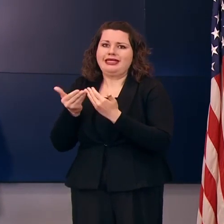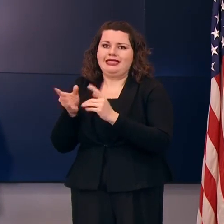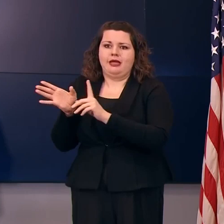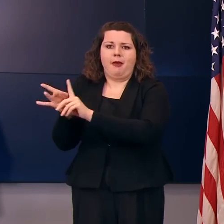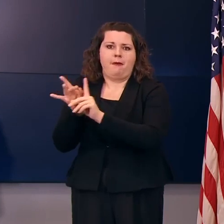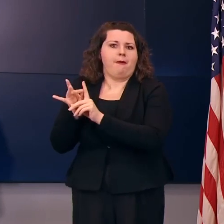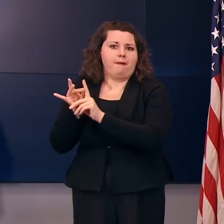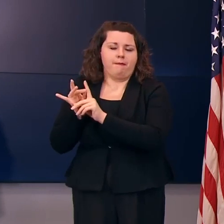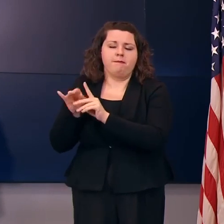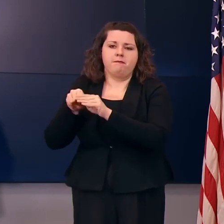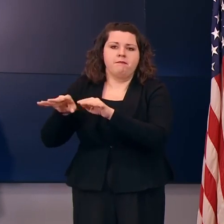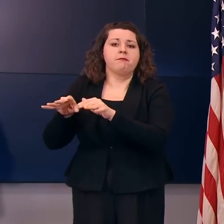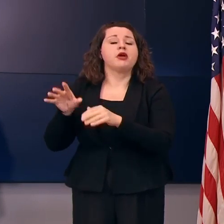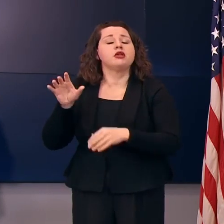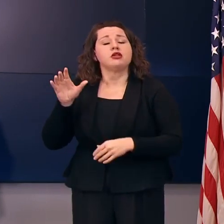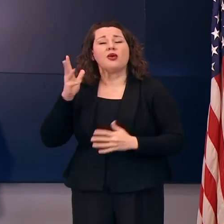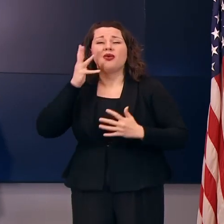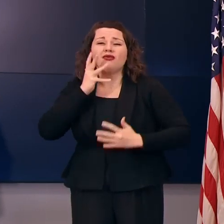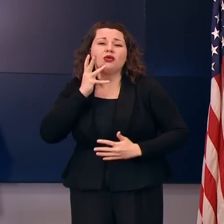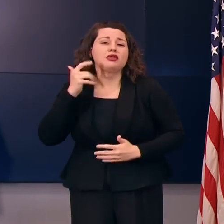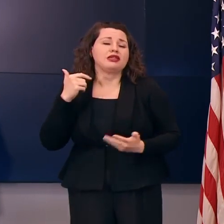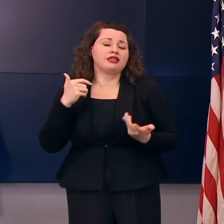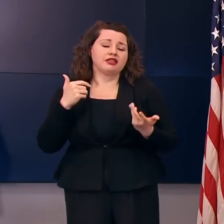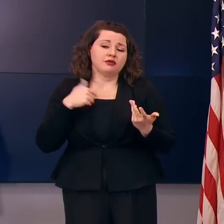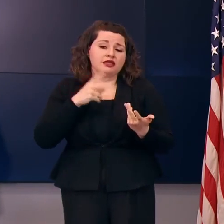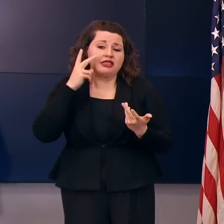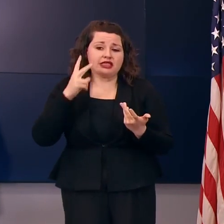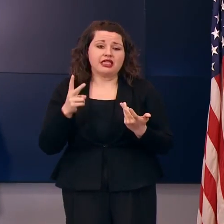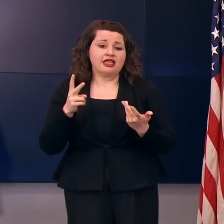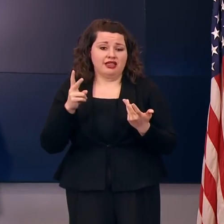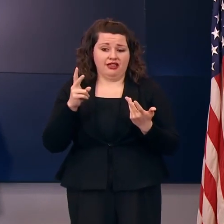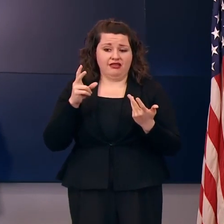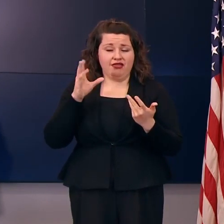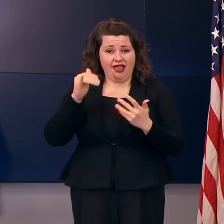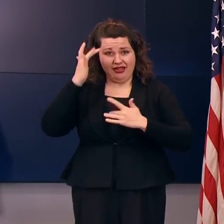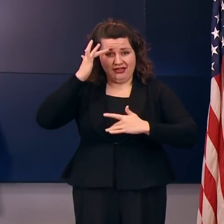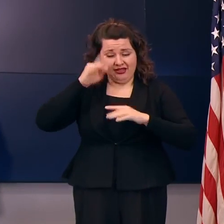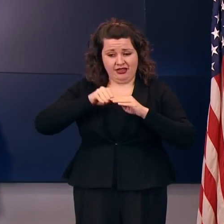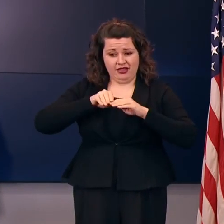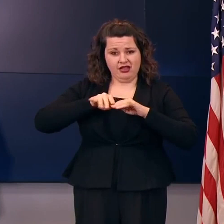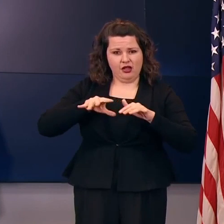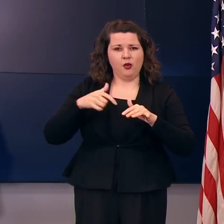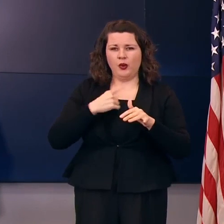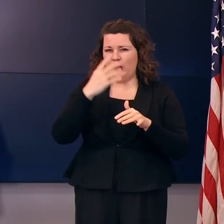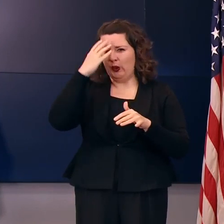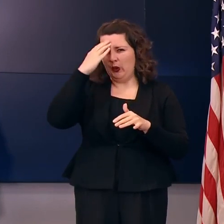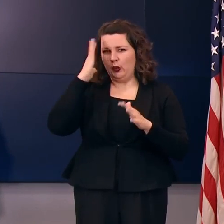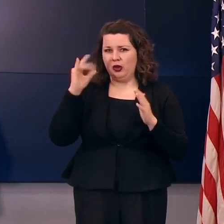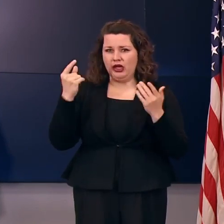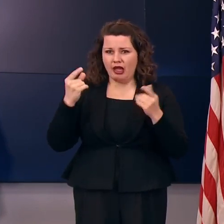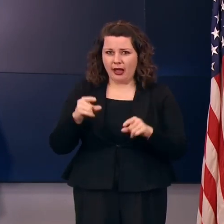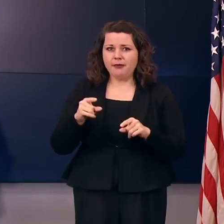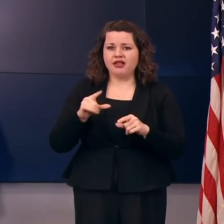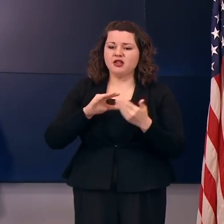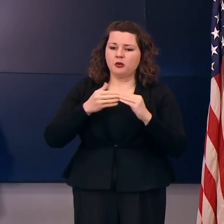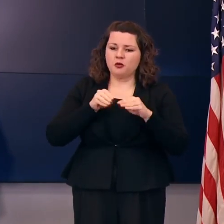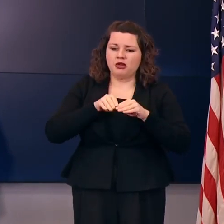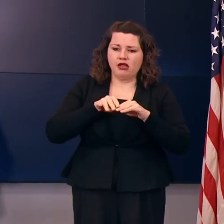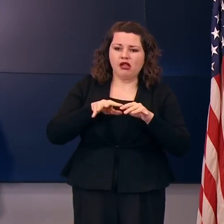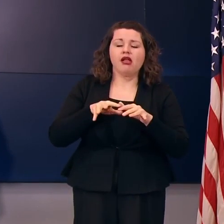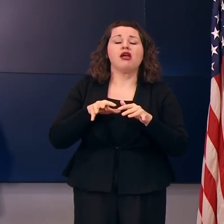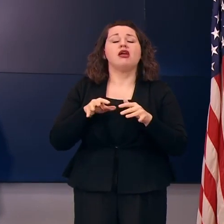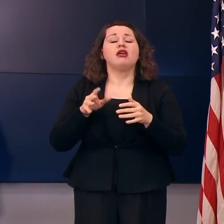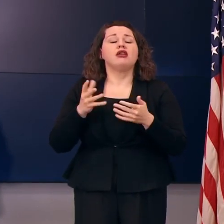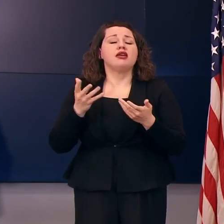think, unfortunately, what we're seeing is a reflection of the spread of the illness that we knew about sort of moving in the community,